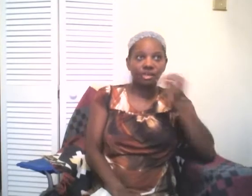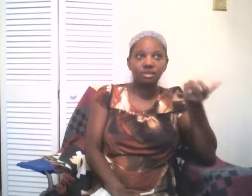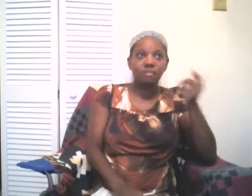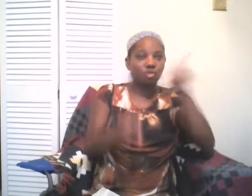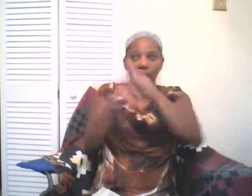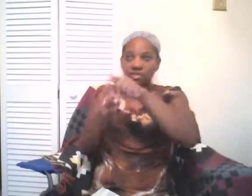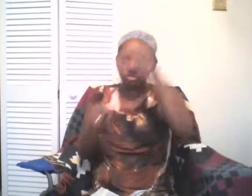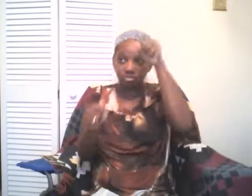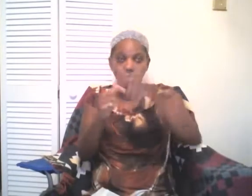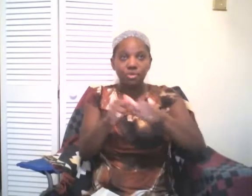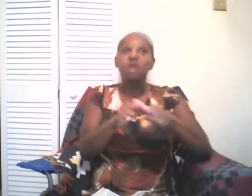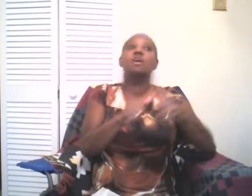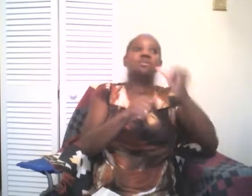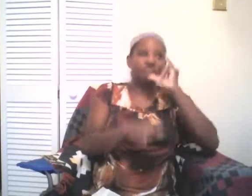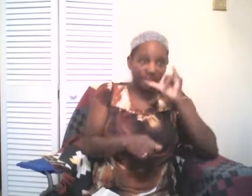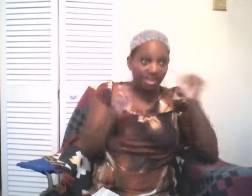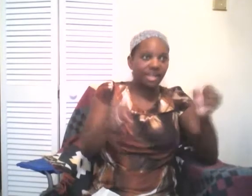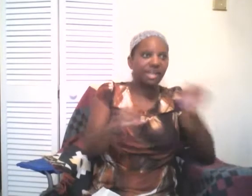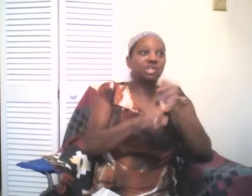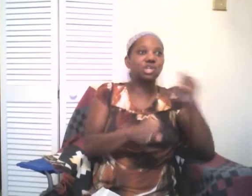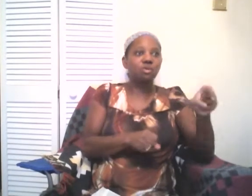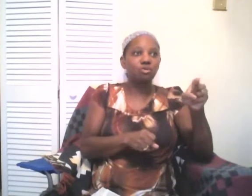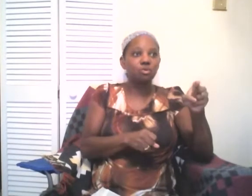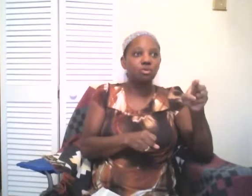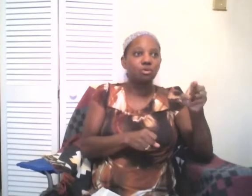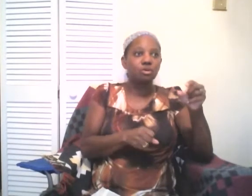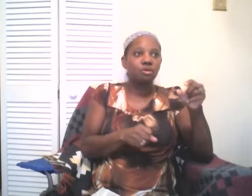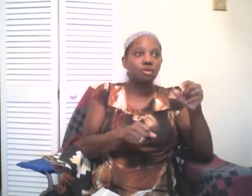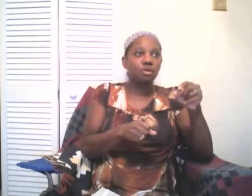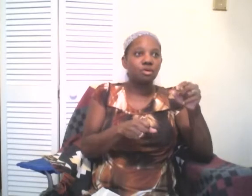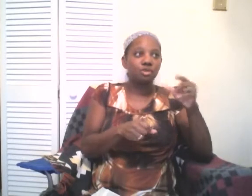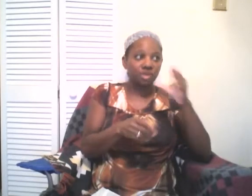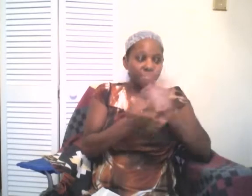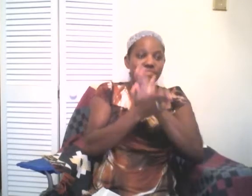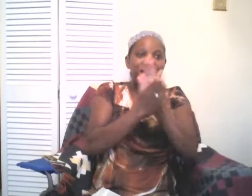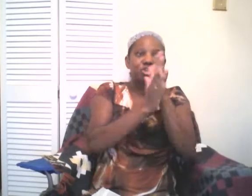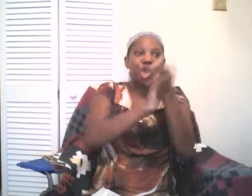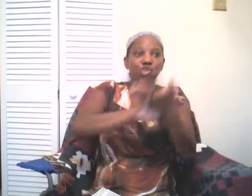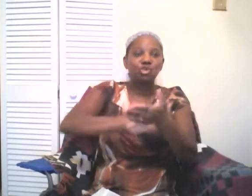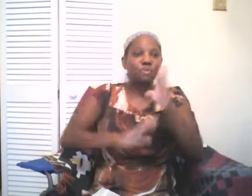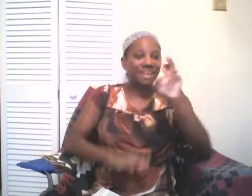but you also have to remember, drinking can get you, can make you turn you to be evil.